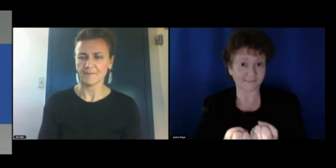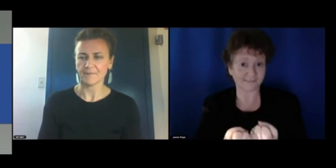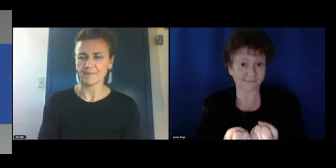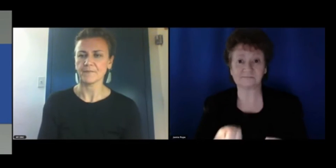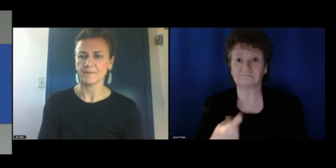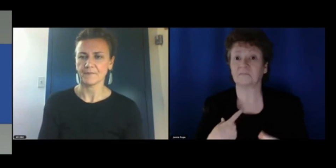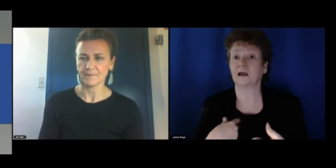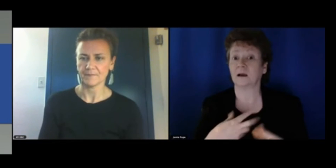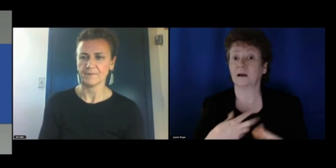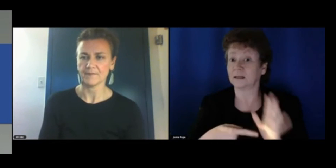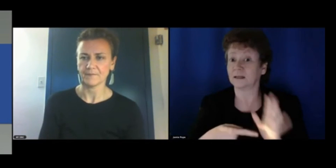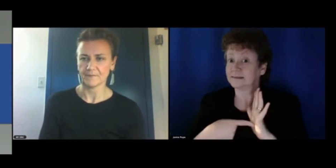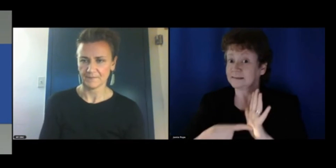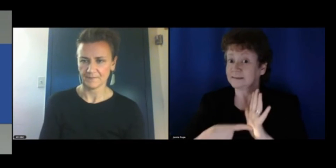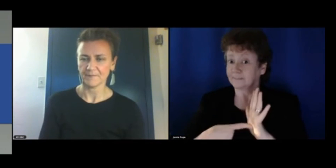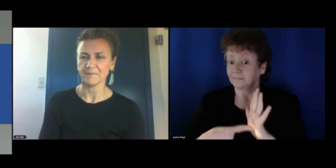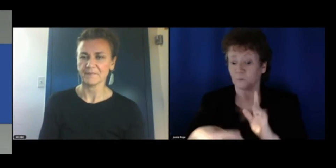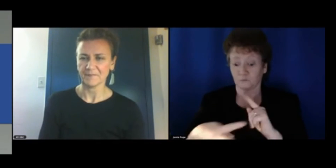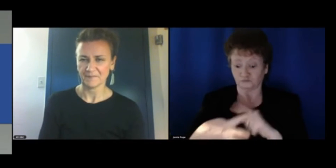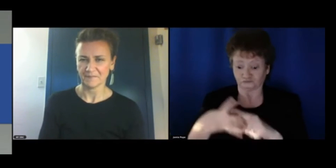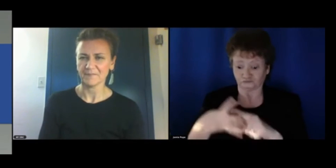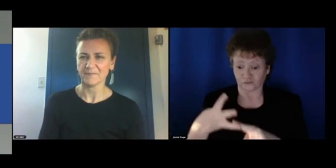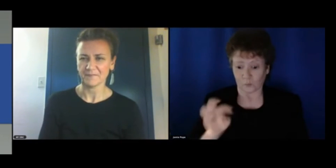deafblind community.